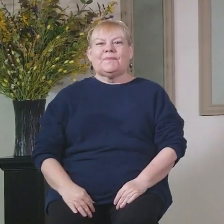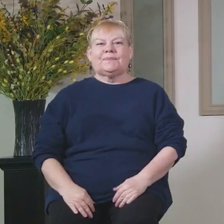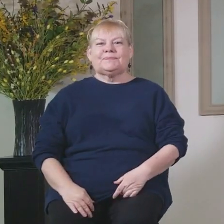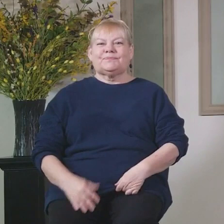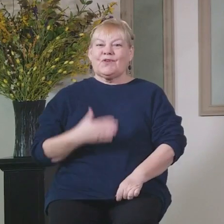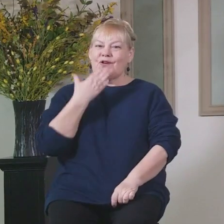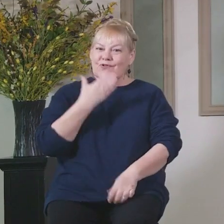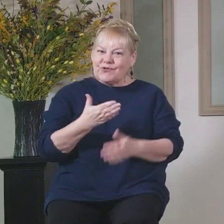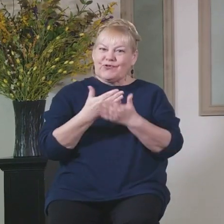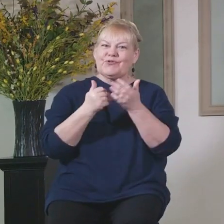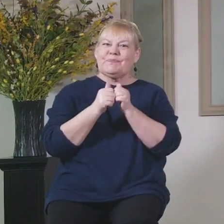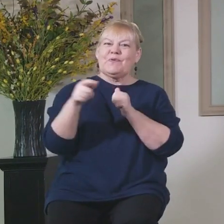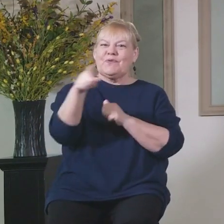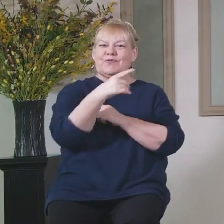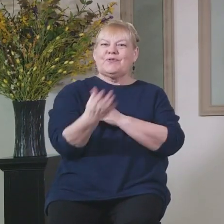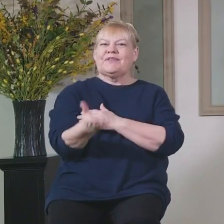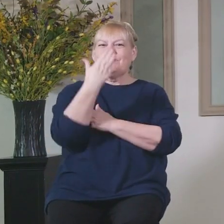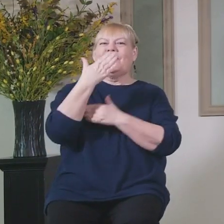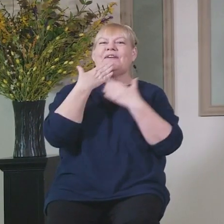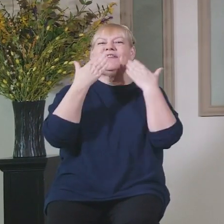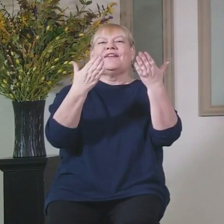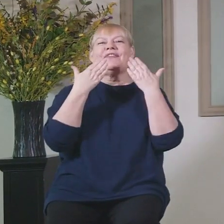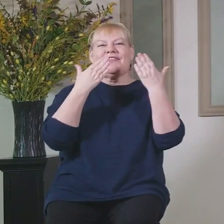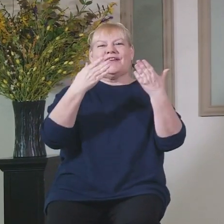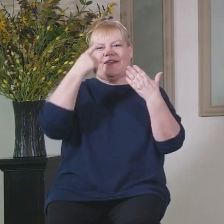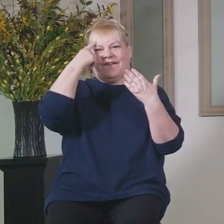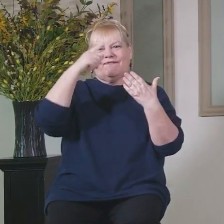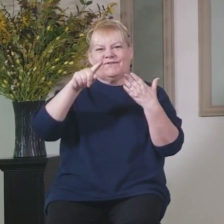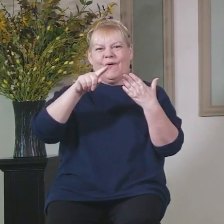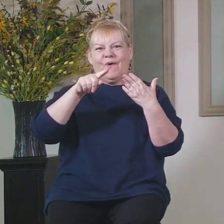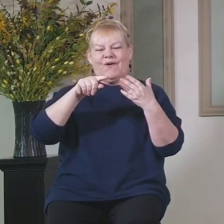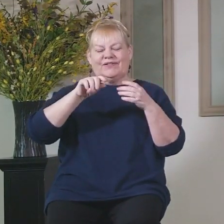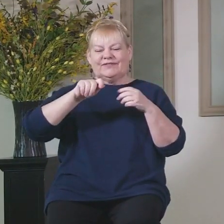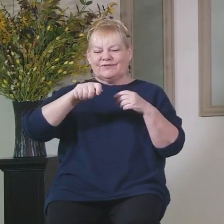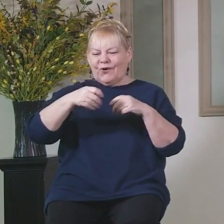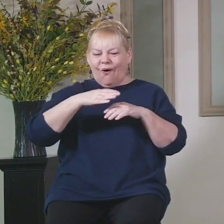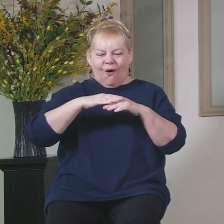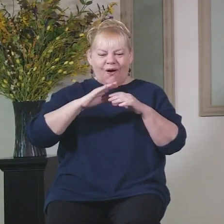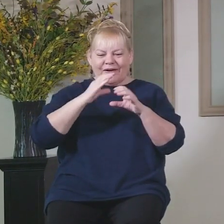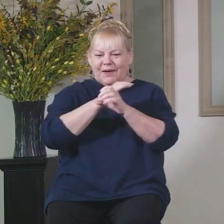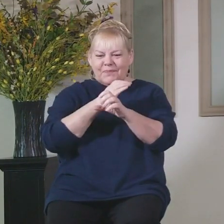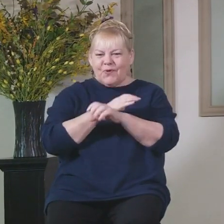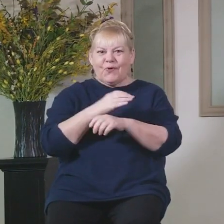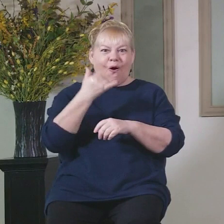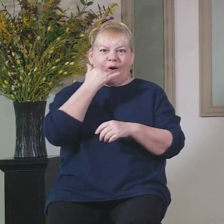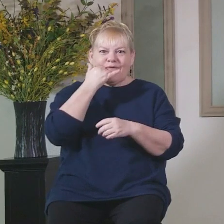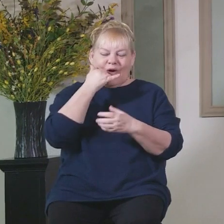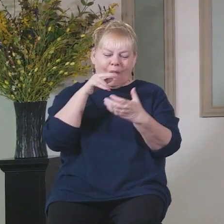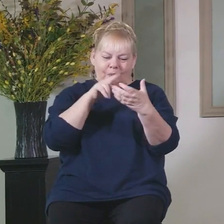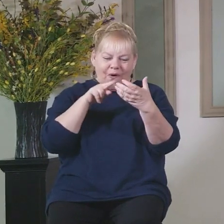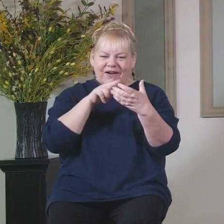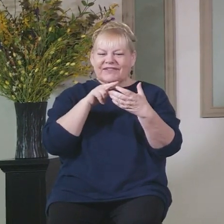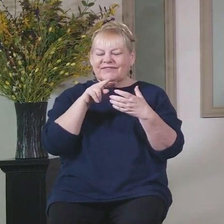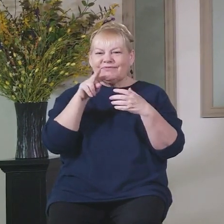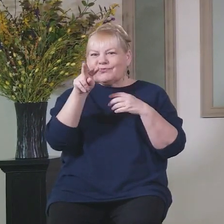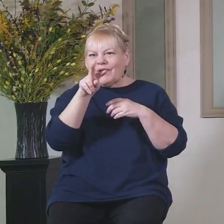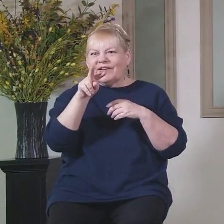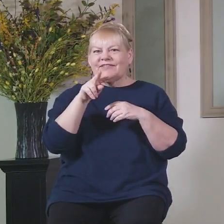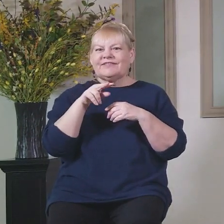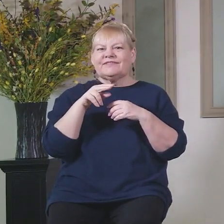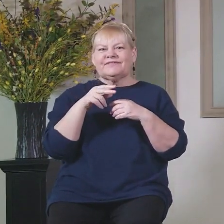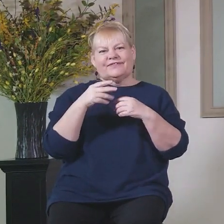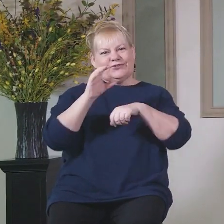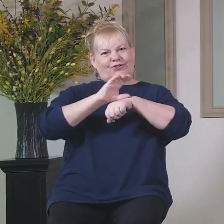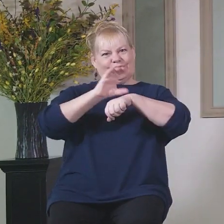Well, it's good to be with you this morning. Thank you for turning on your computer or your phone and being with us today as the